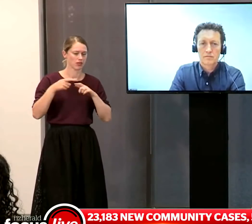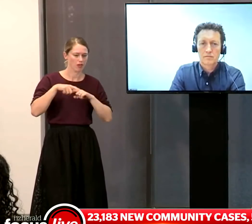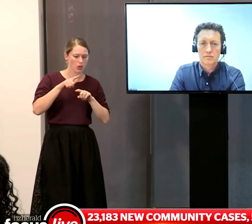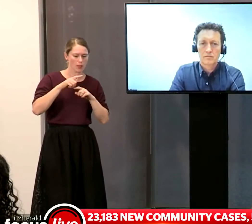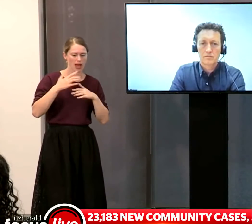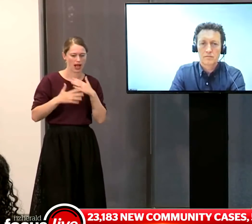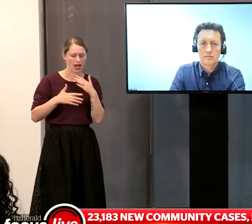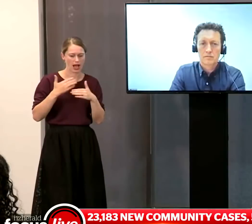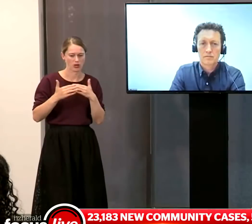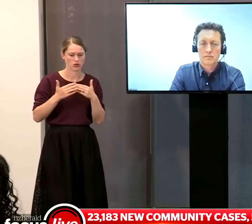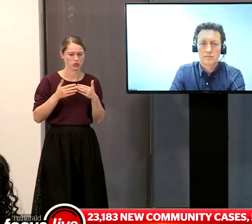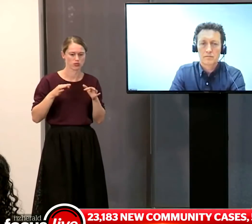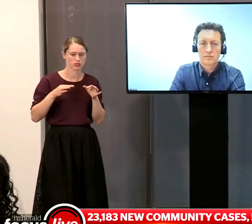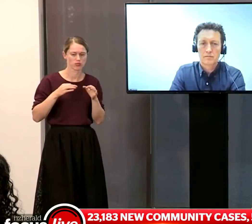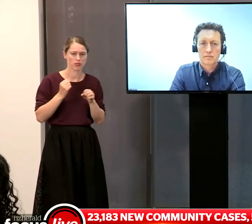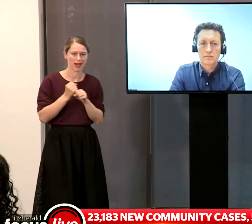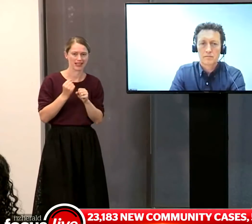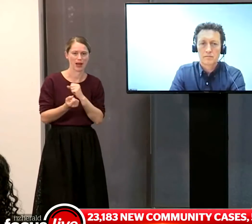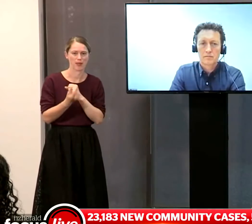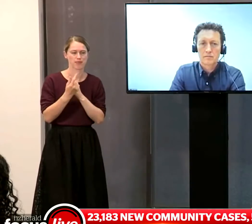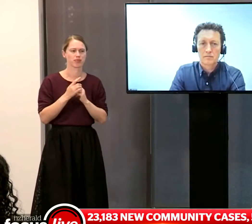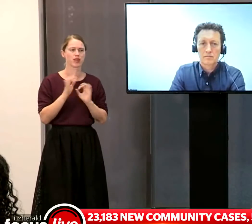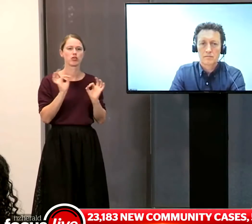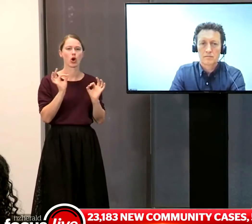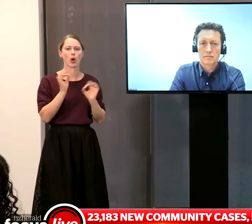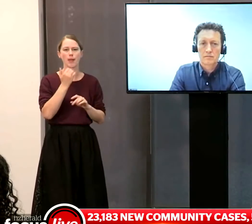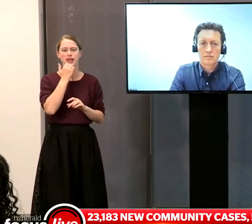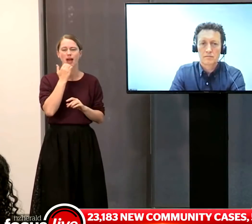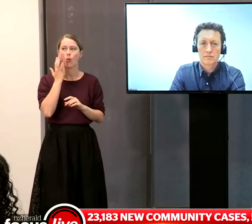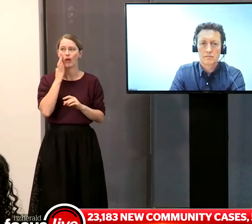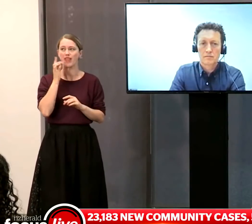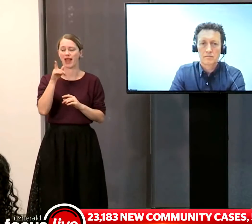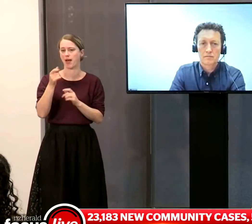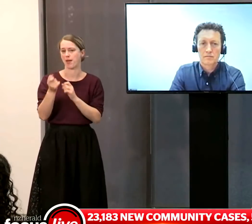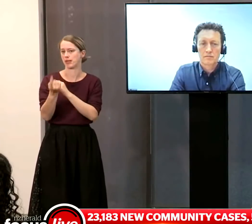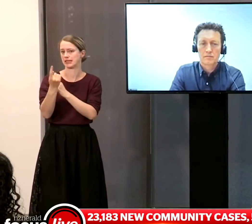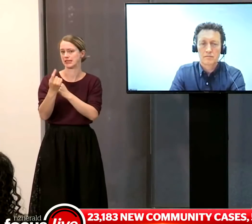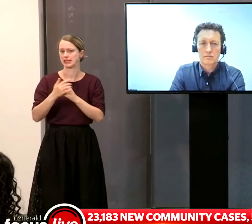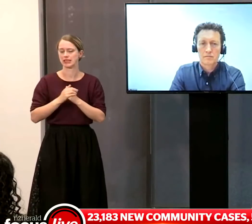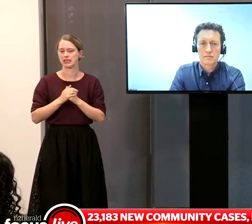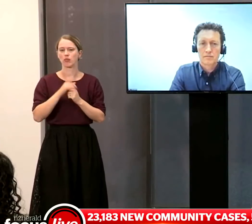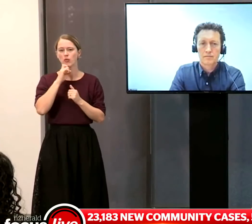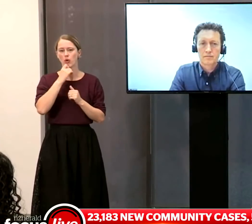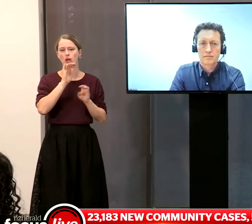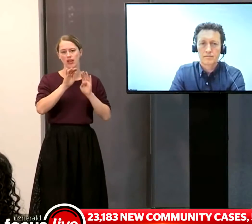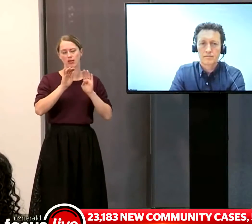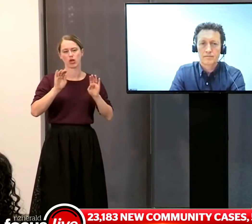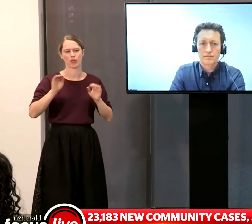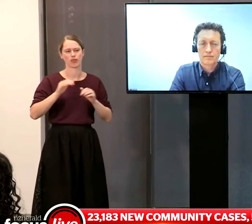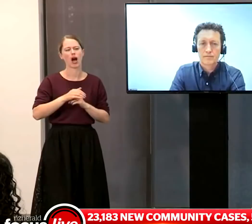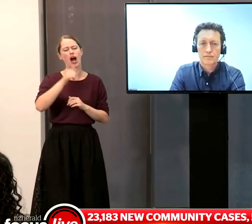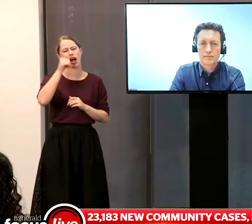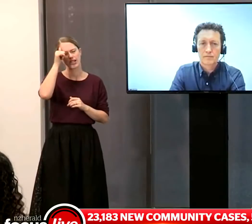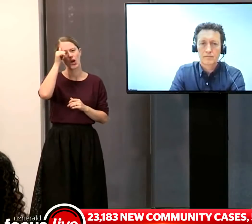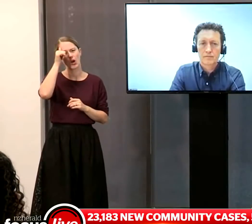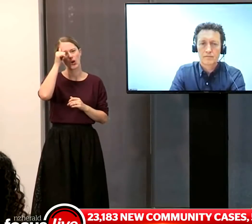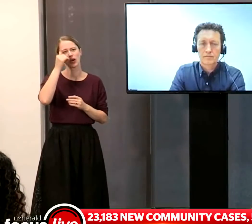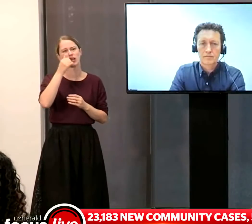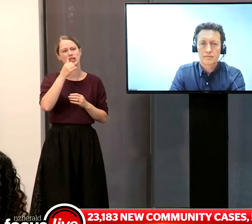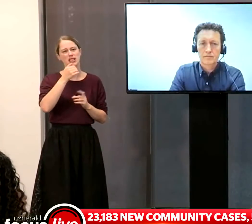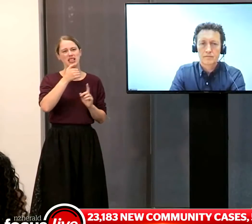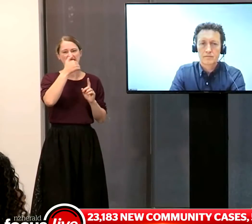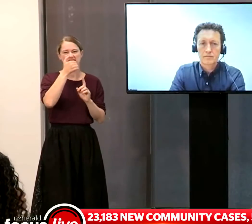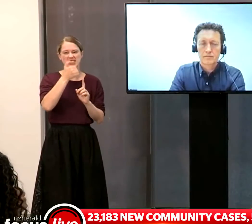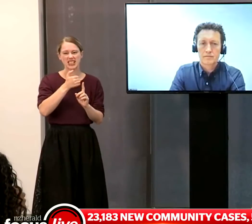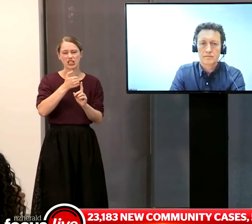follow-up of how to put that into action. I don't have an update yet on when that will come into effect, but we will let people know. I know there are